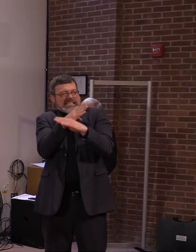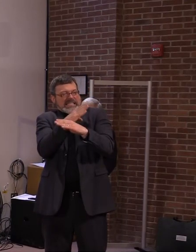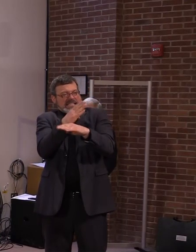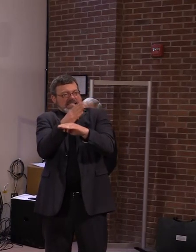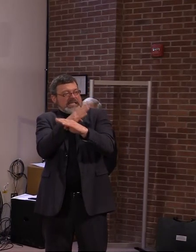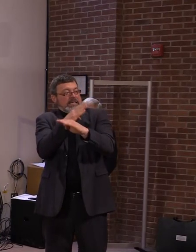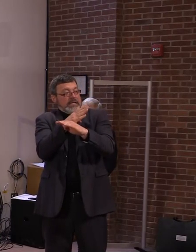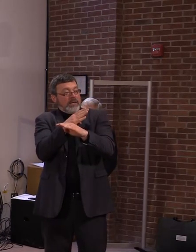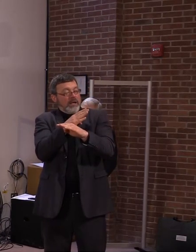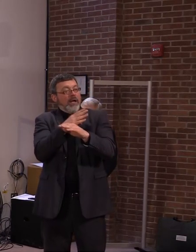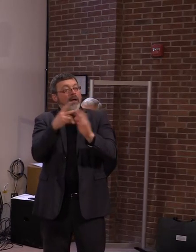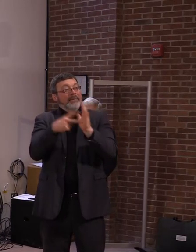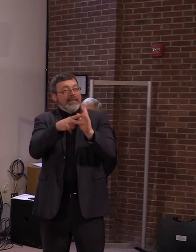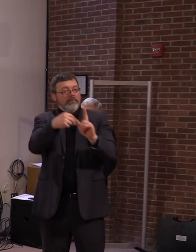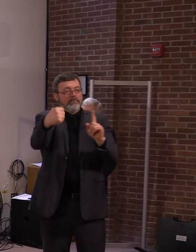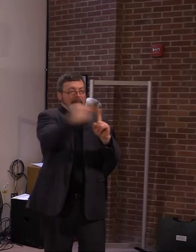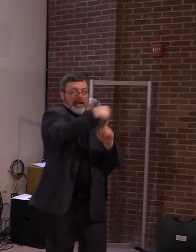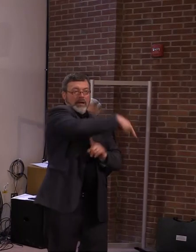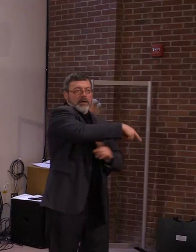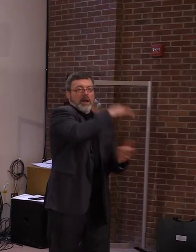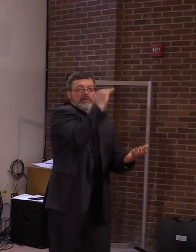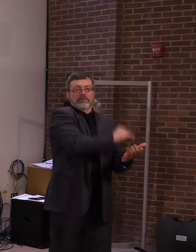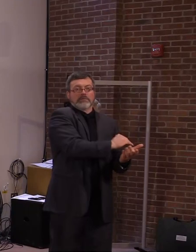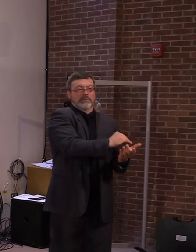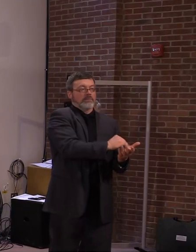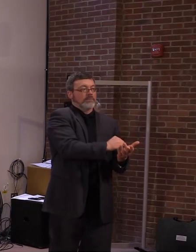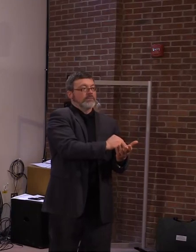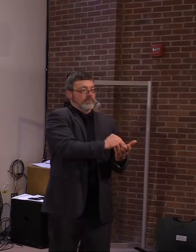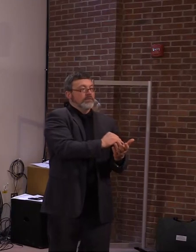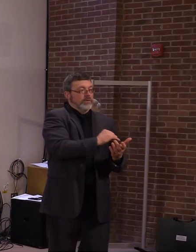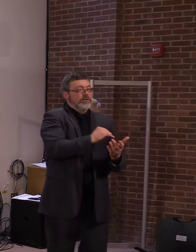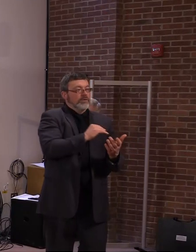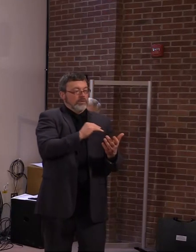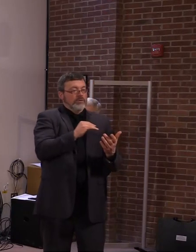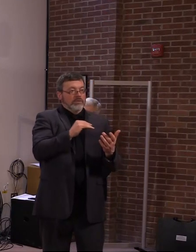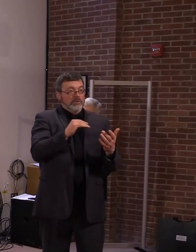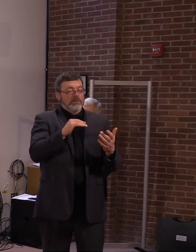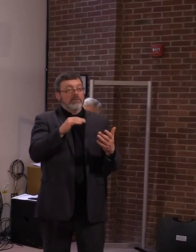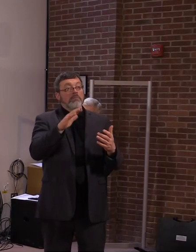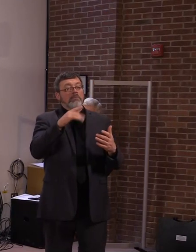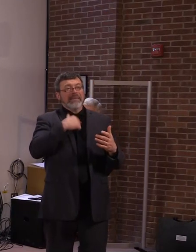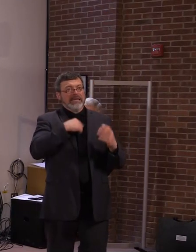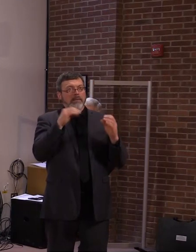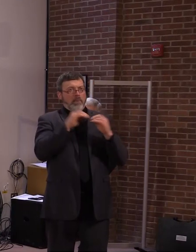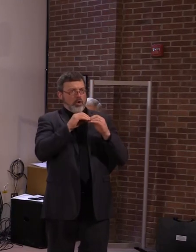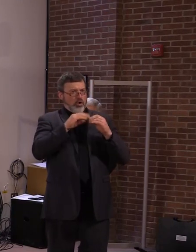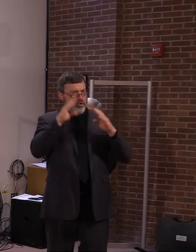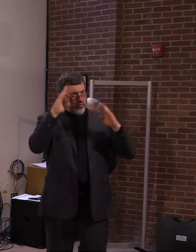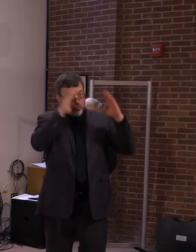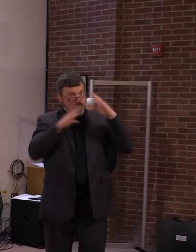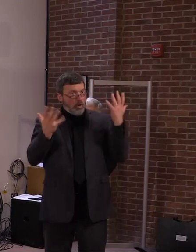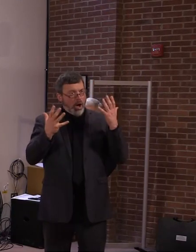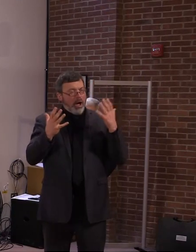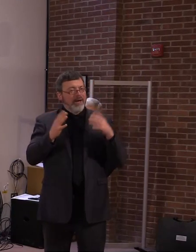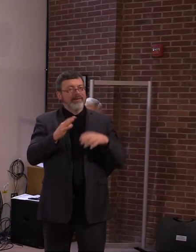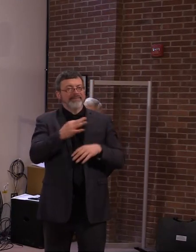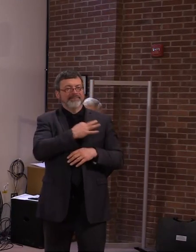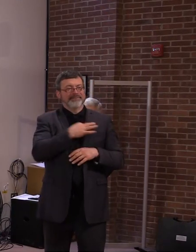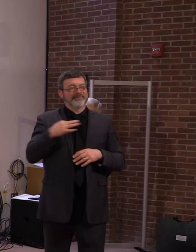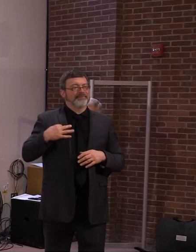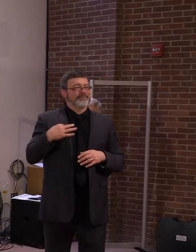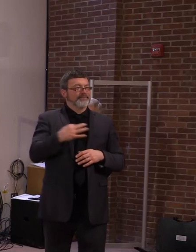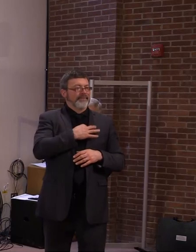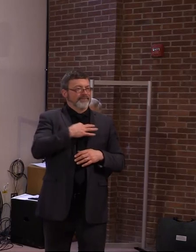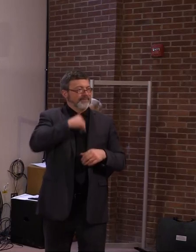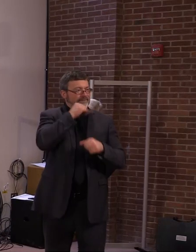am COVID crisis. That is going to impact us for years to come. It's already impacting us now.